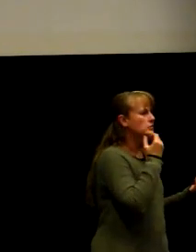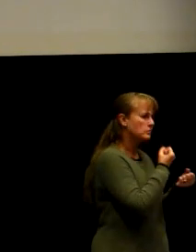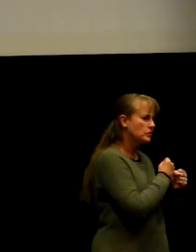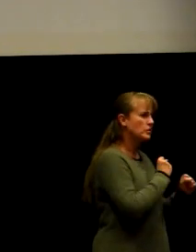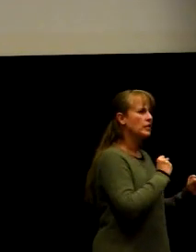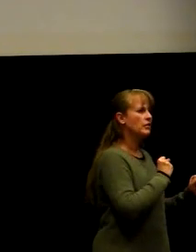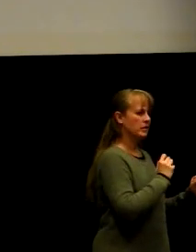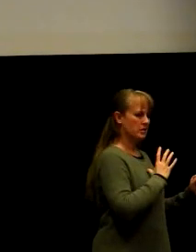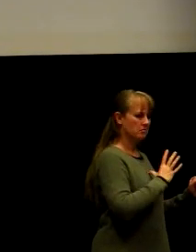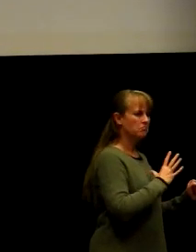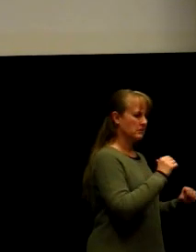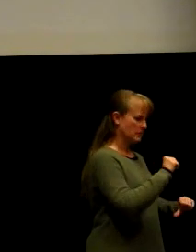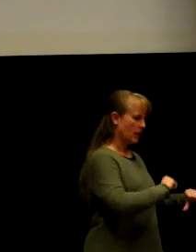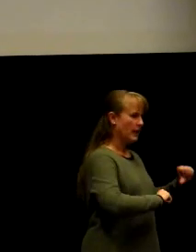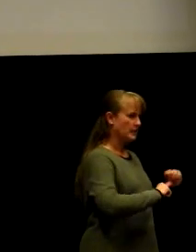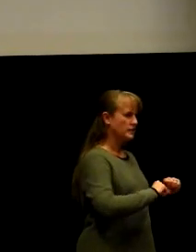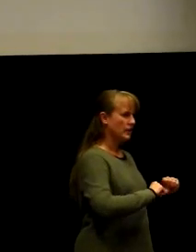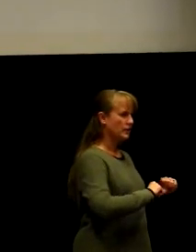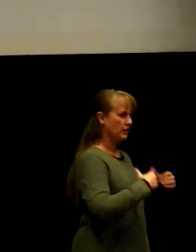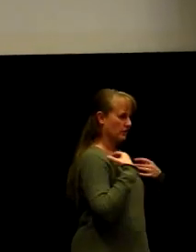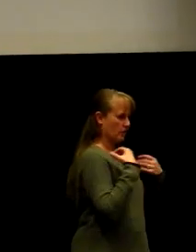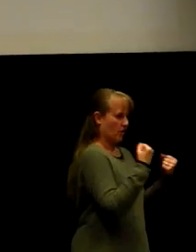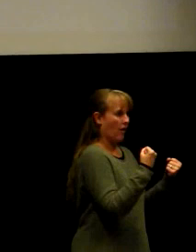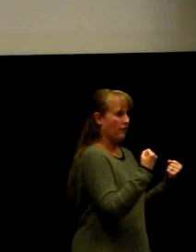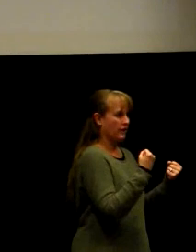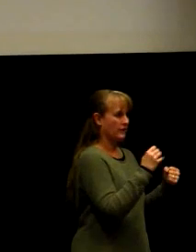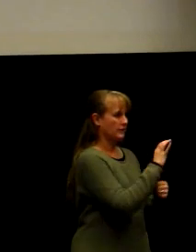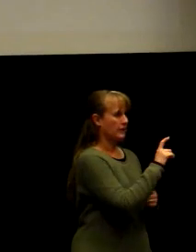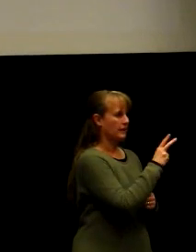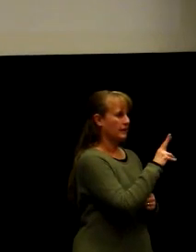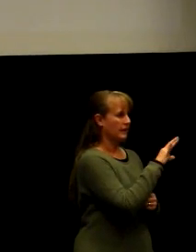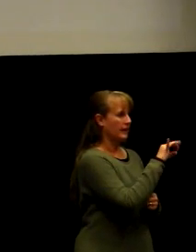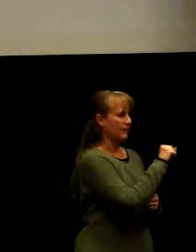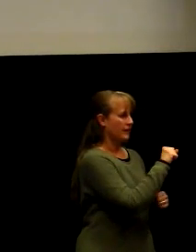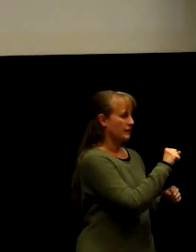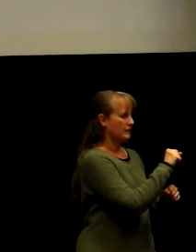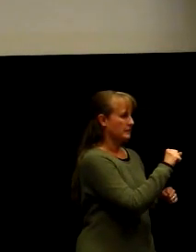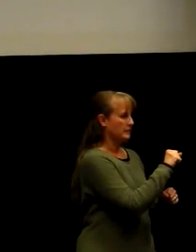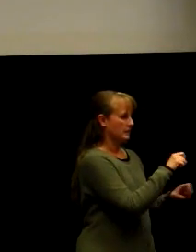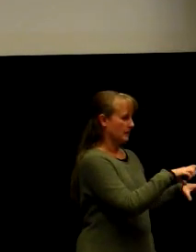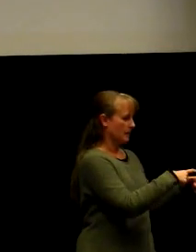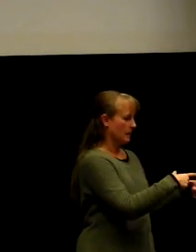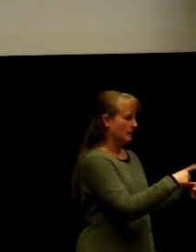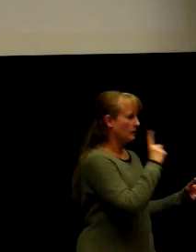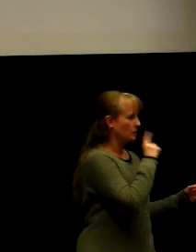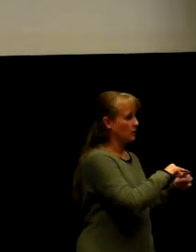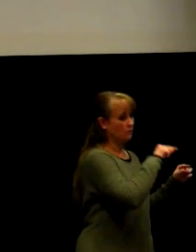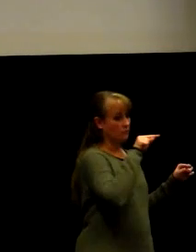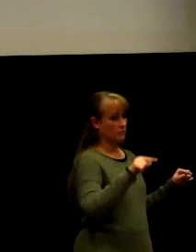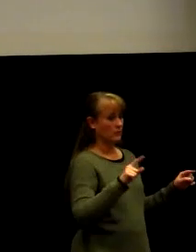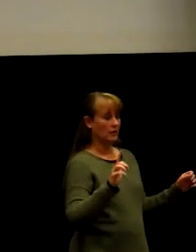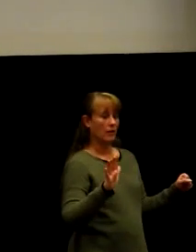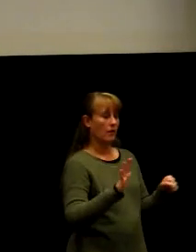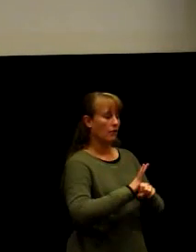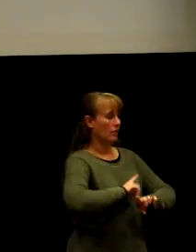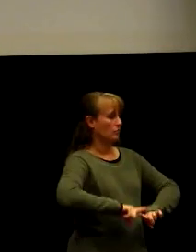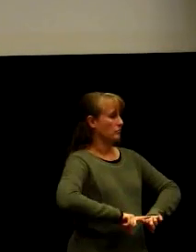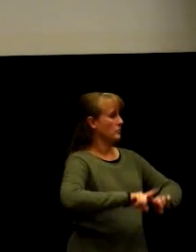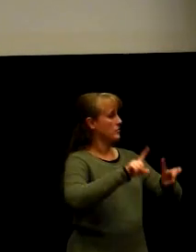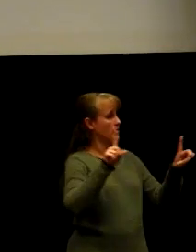security and scientific confidence at Clavius Base to an utterly different